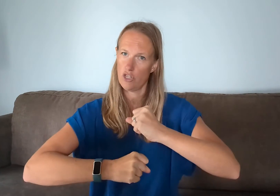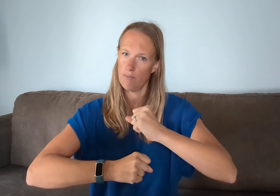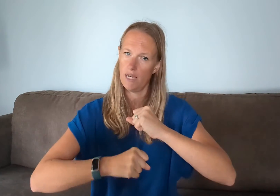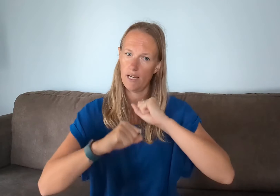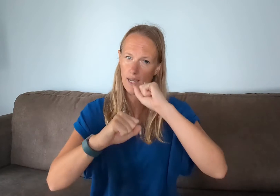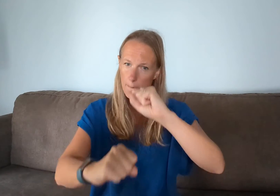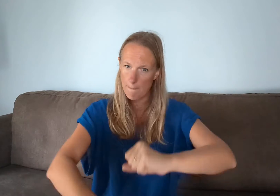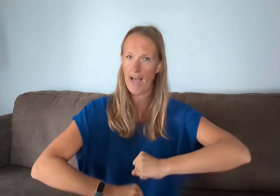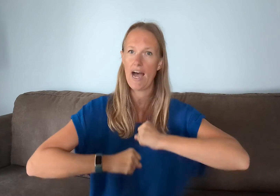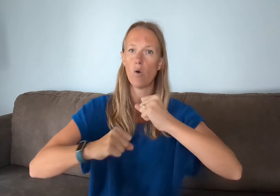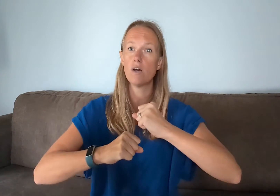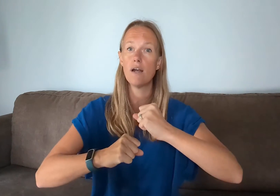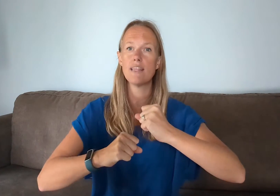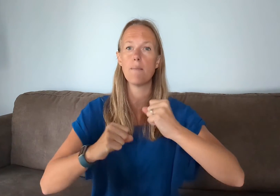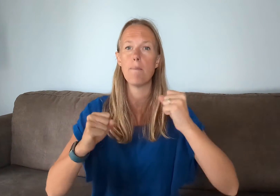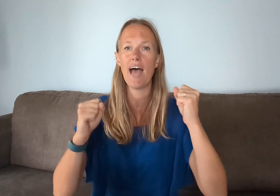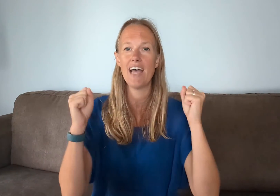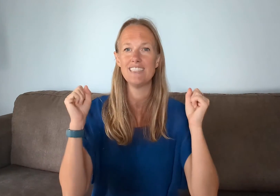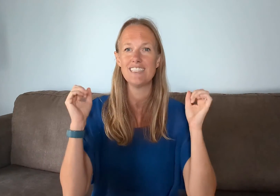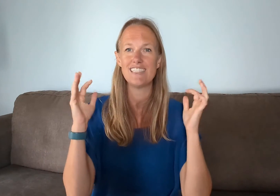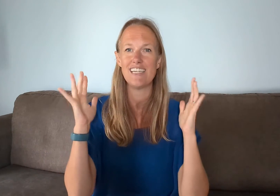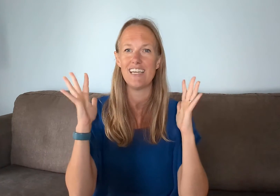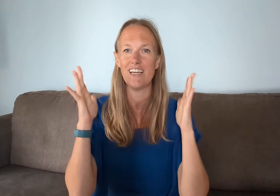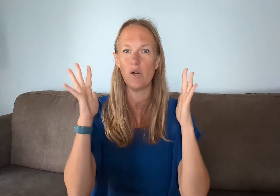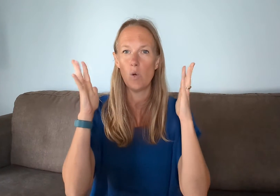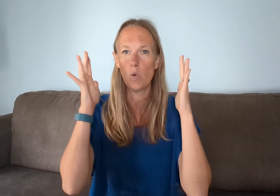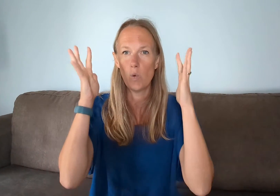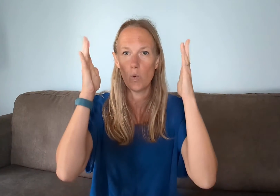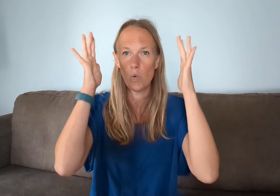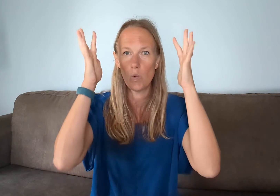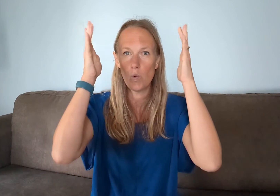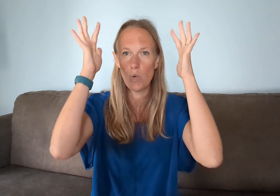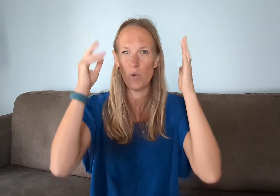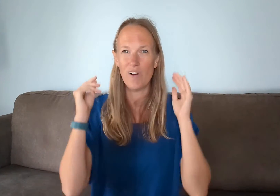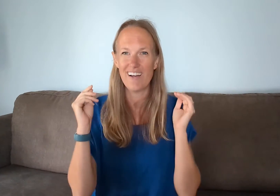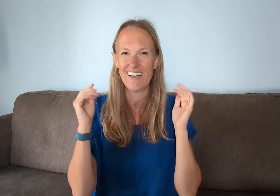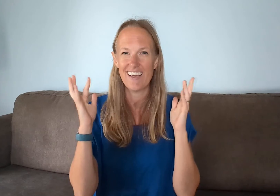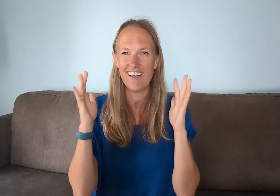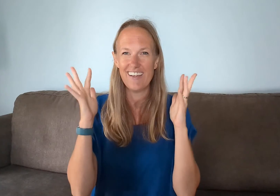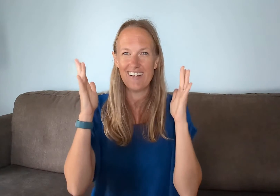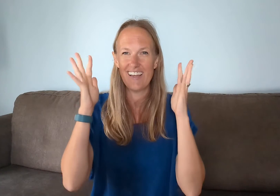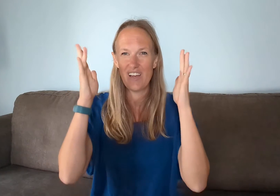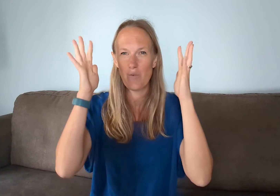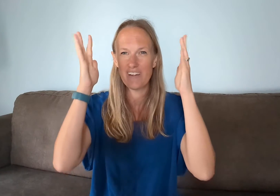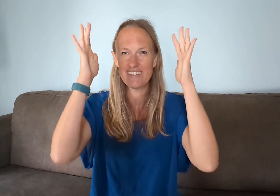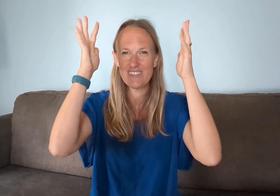and mighty. Power, and then majesty. Ooh, okay? Wiggle those